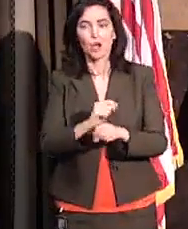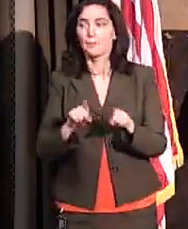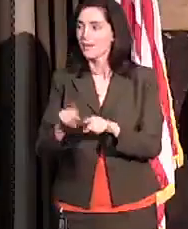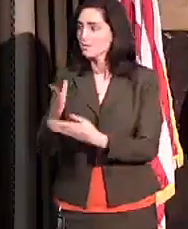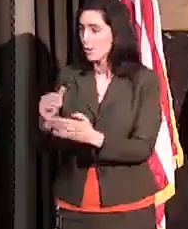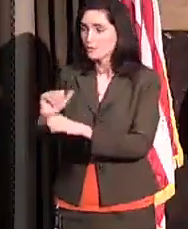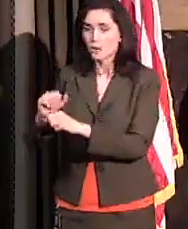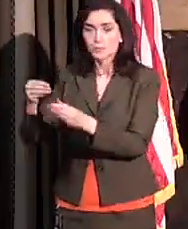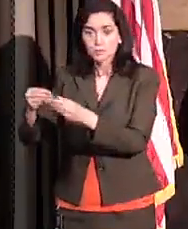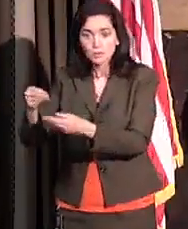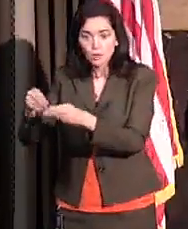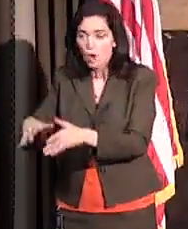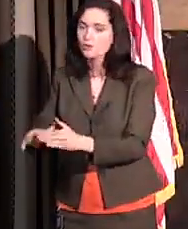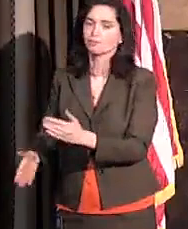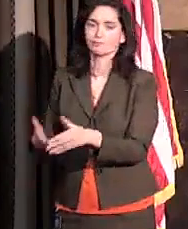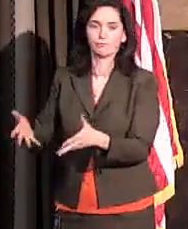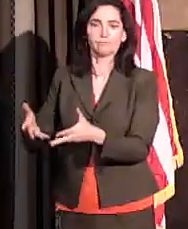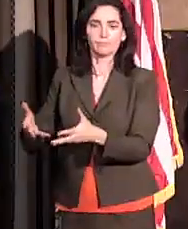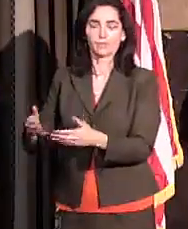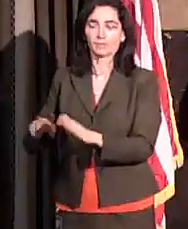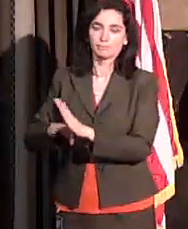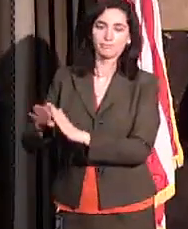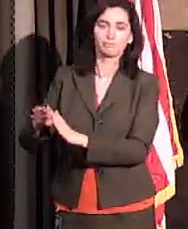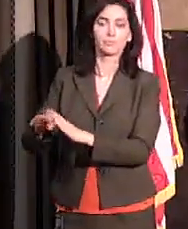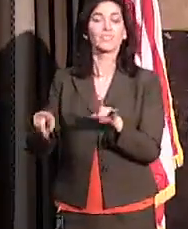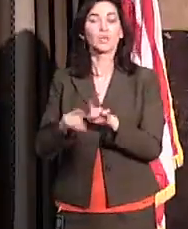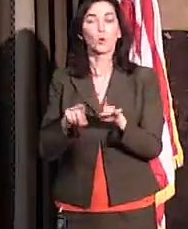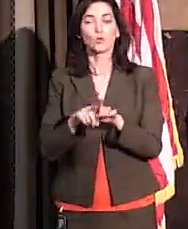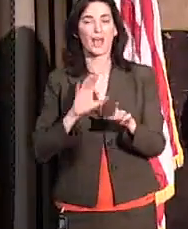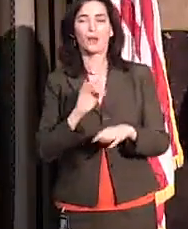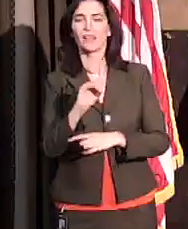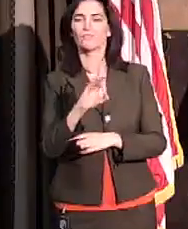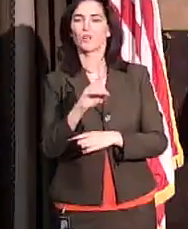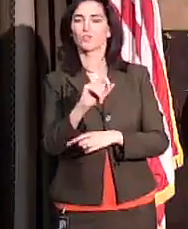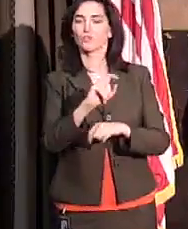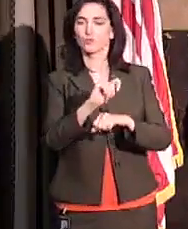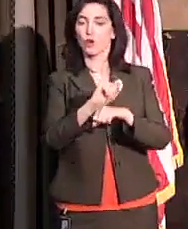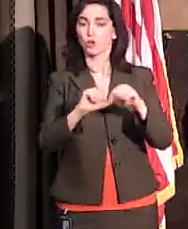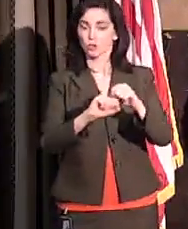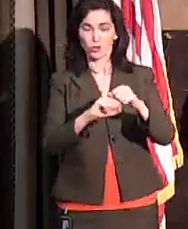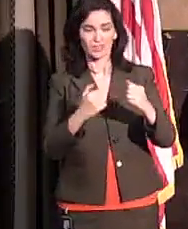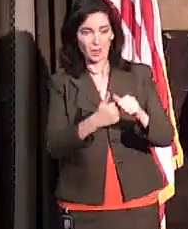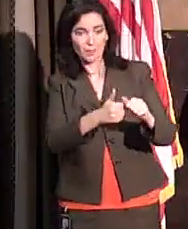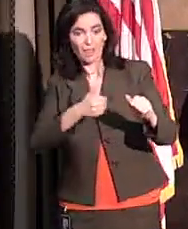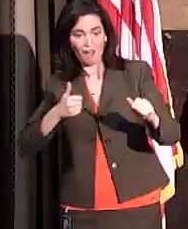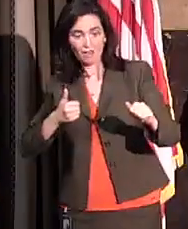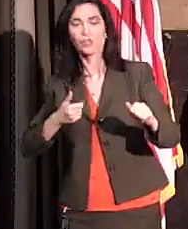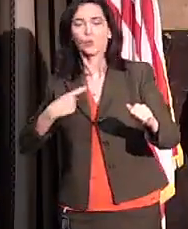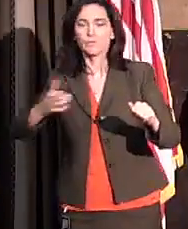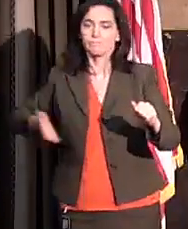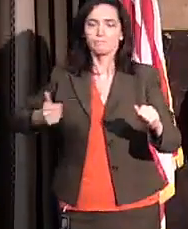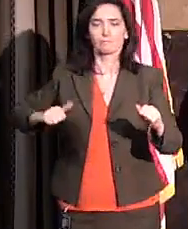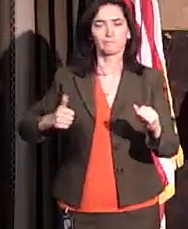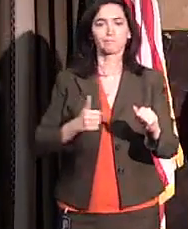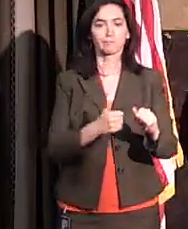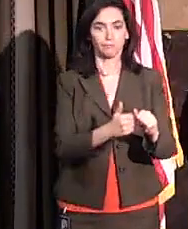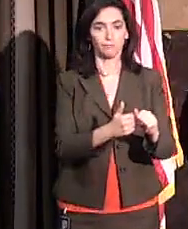our $14 billion infrastructure backlog that has continued to grow while funding has lagged. You